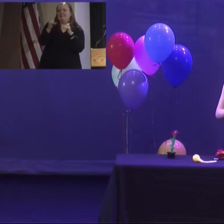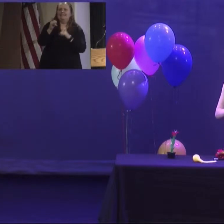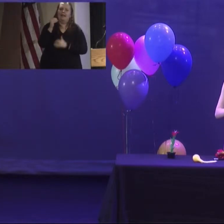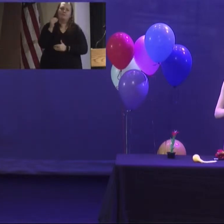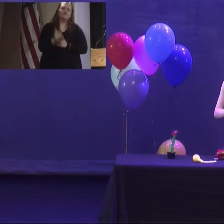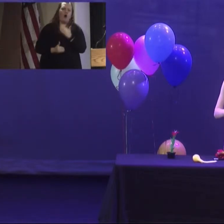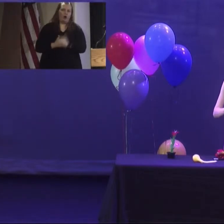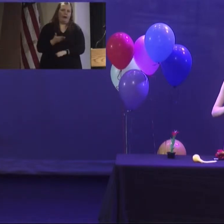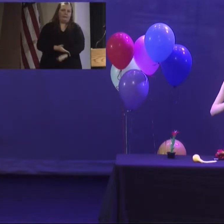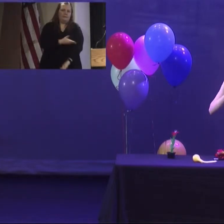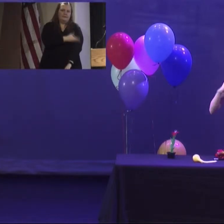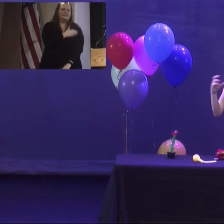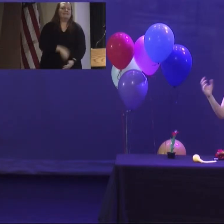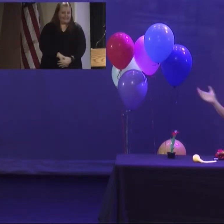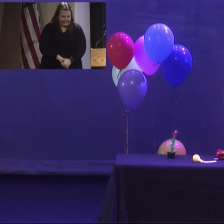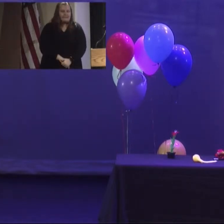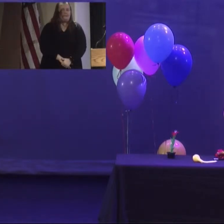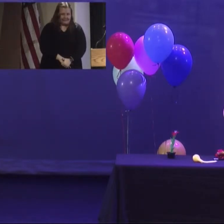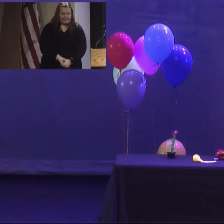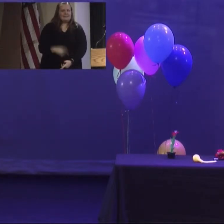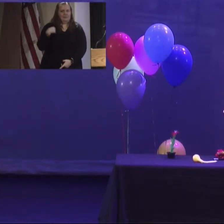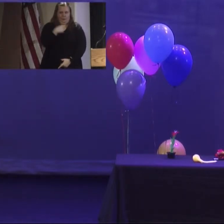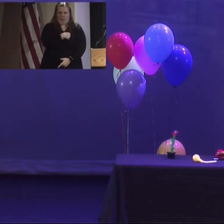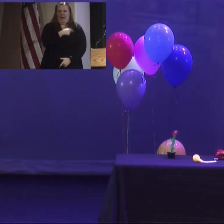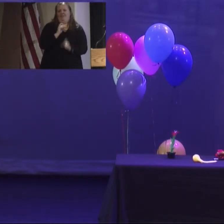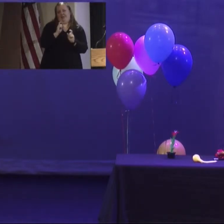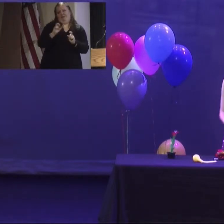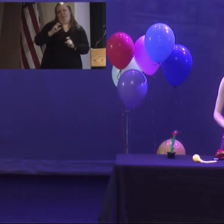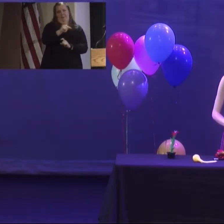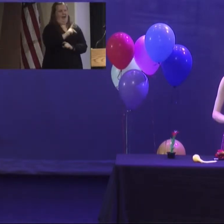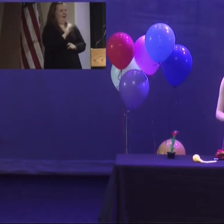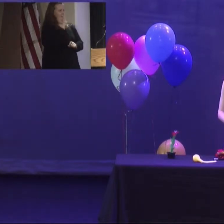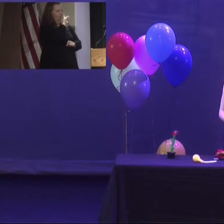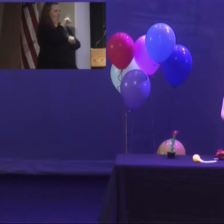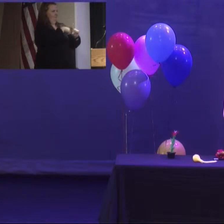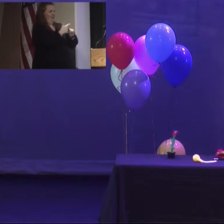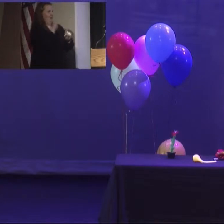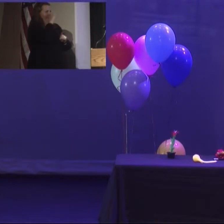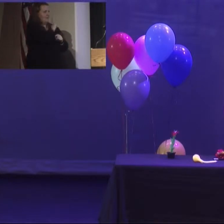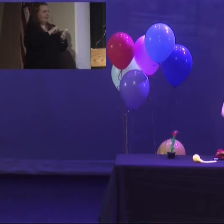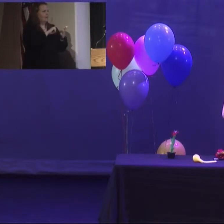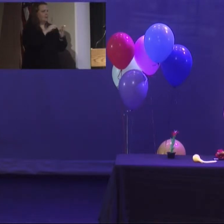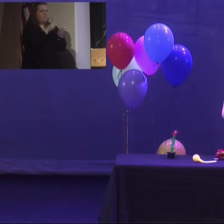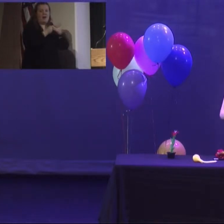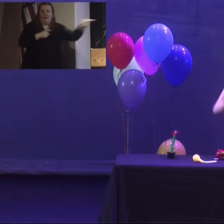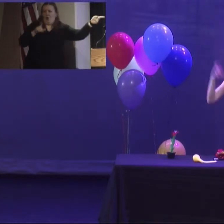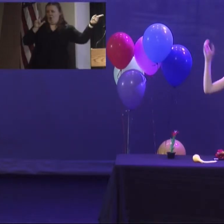progress, so I'm going to have to get back to you on your missing money.